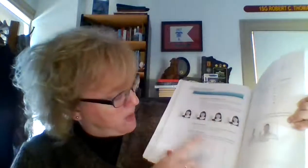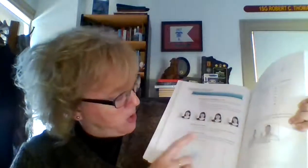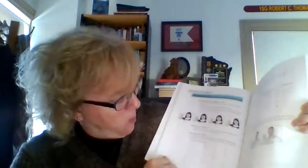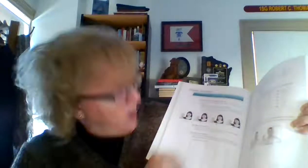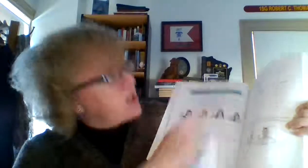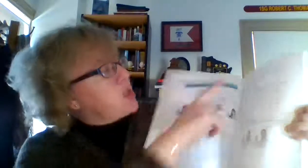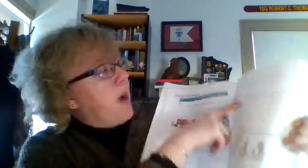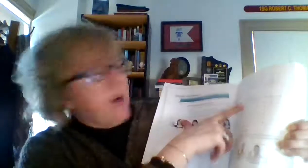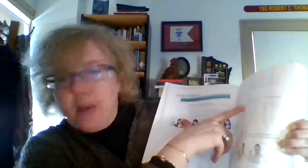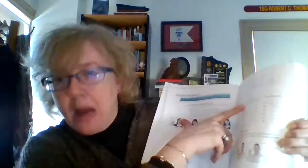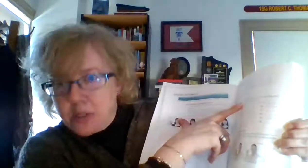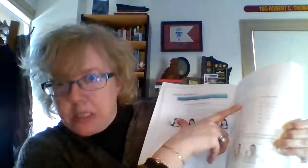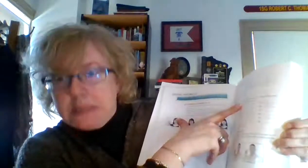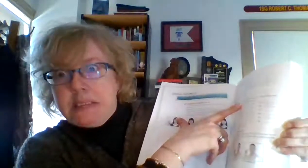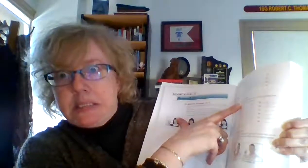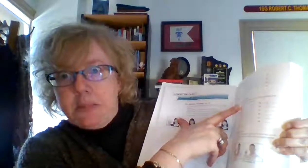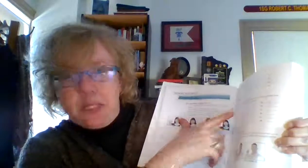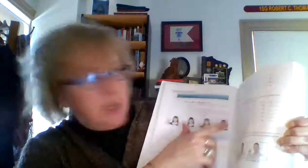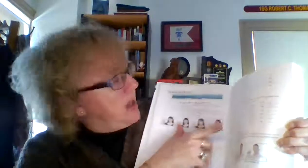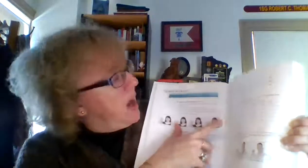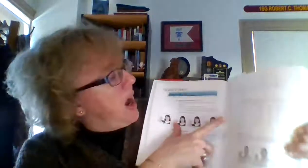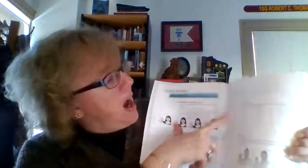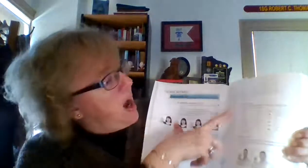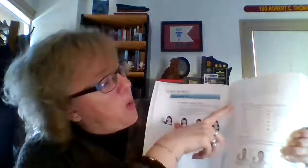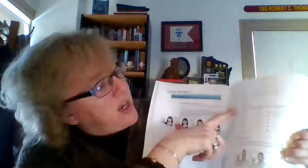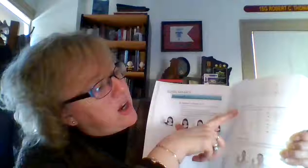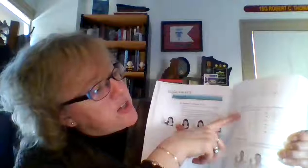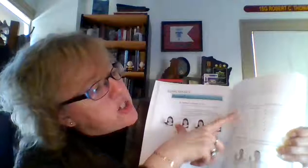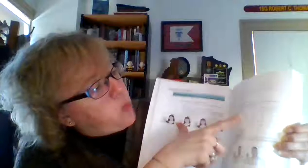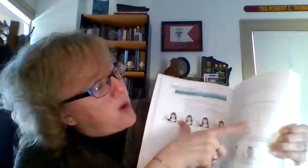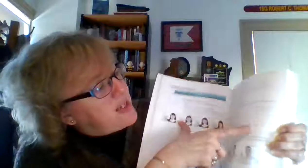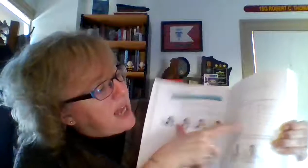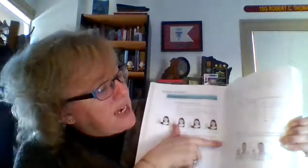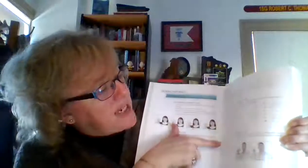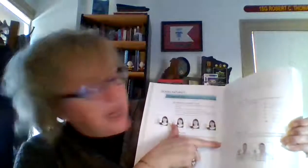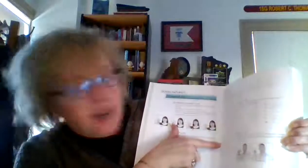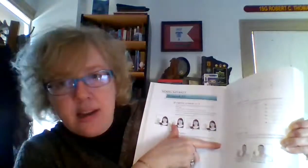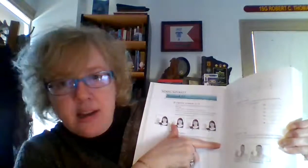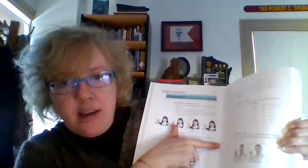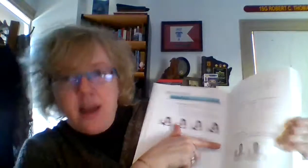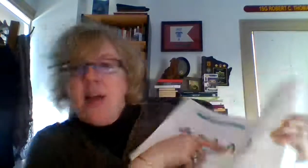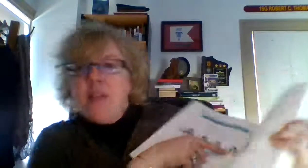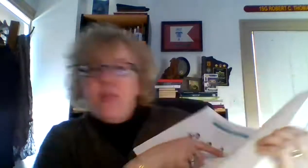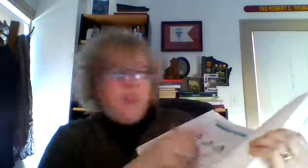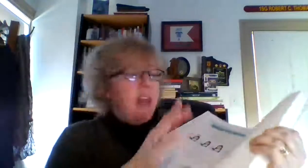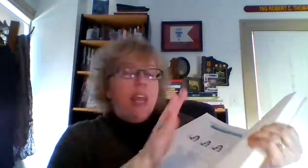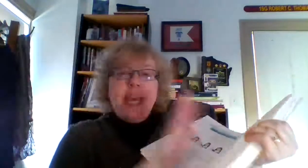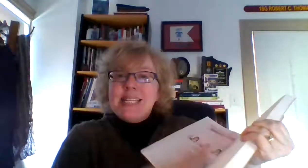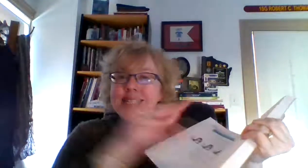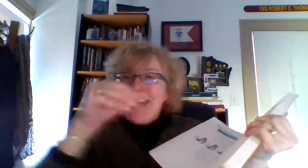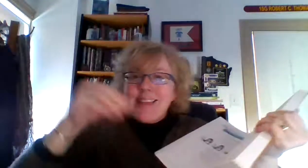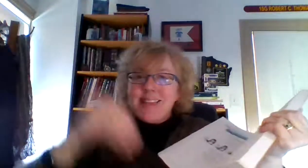sorry, 1 to 12. I was wrong. Sorry about that. Or here, this is 1 to 18. Then inside